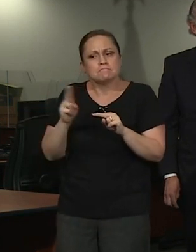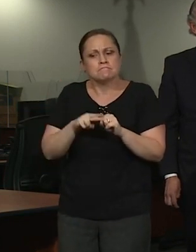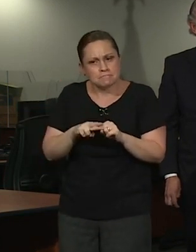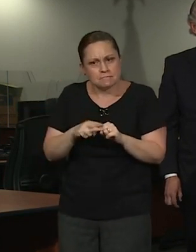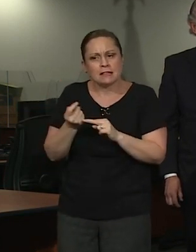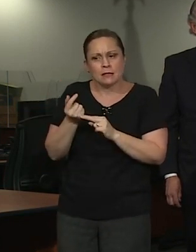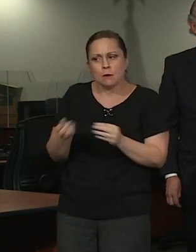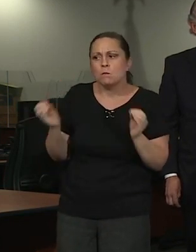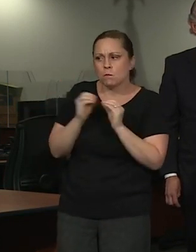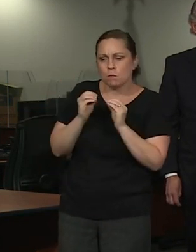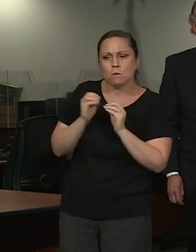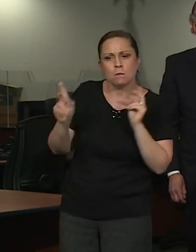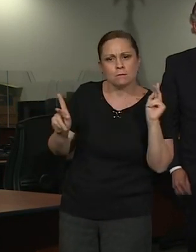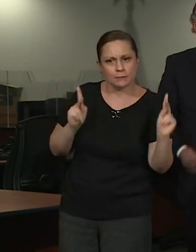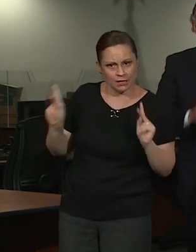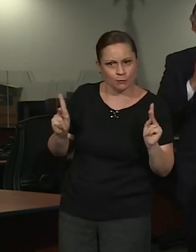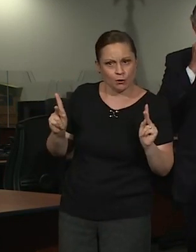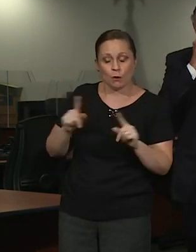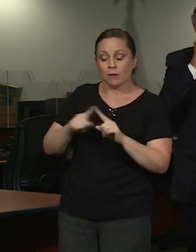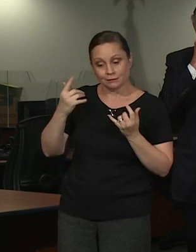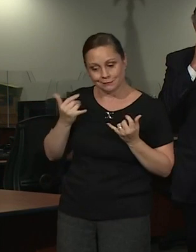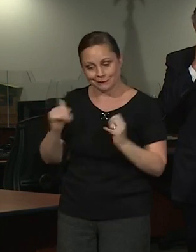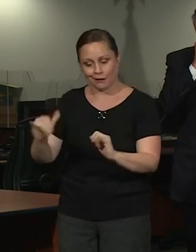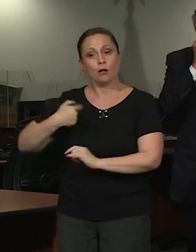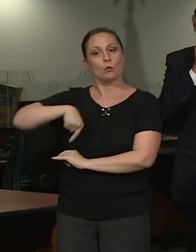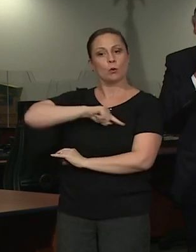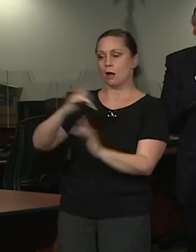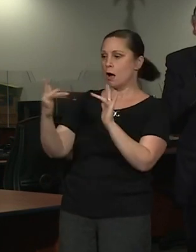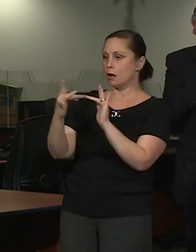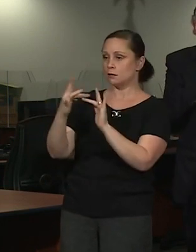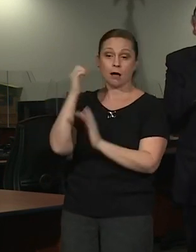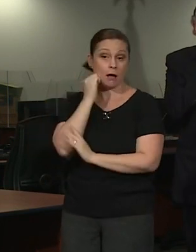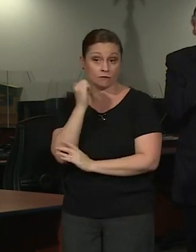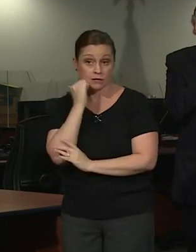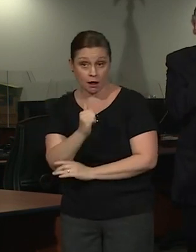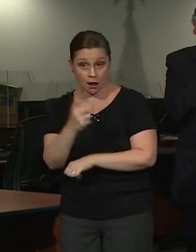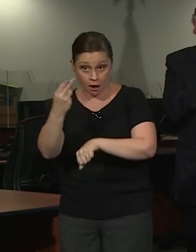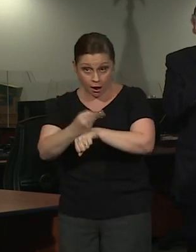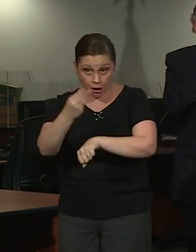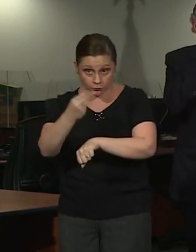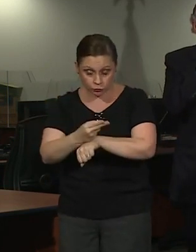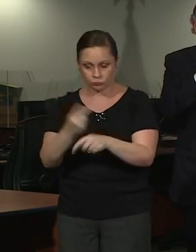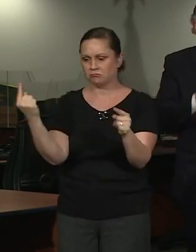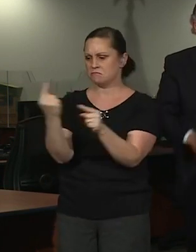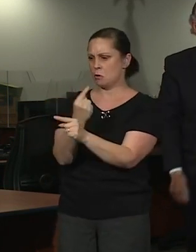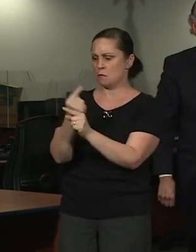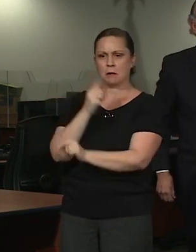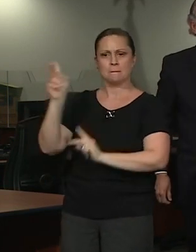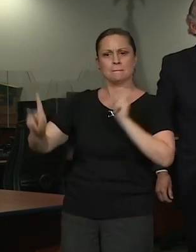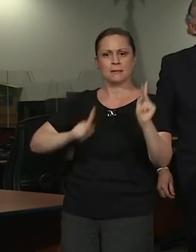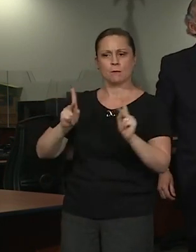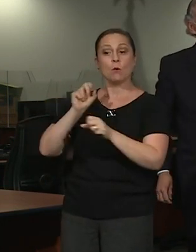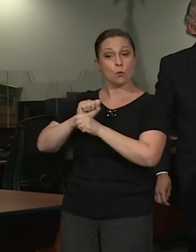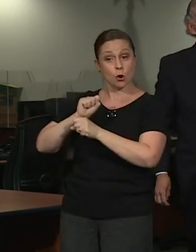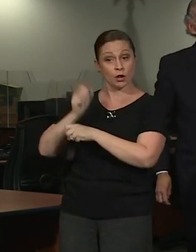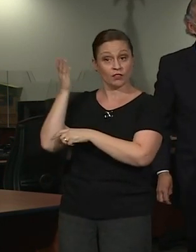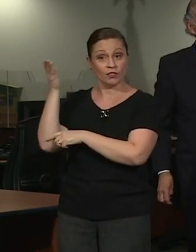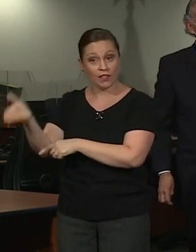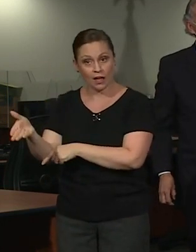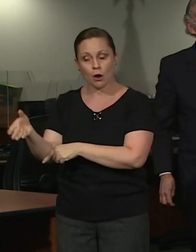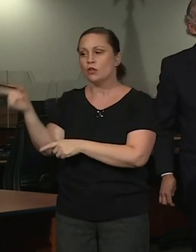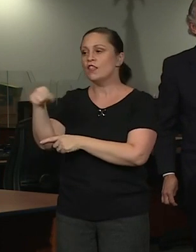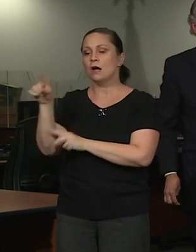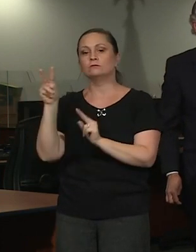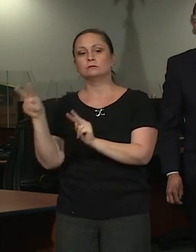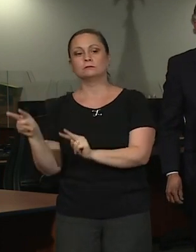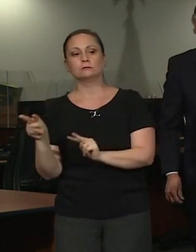through daily contact with our hospitals and with the appropriate entities that work in that arena, they are monitoring that, and they are prepared